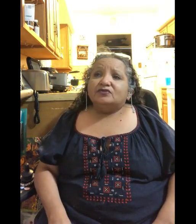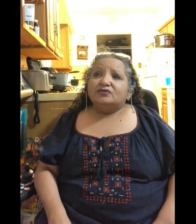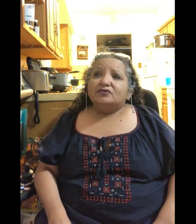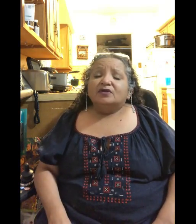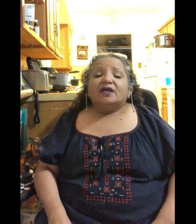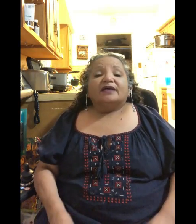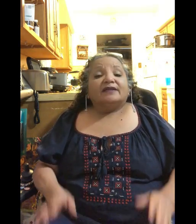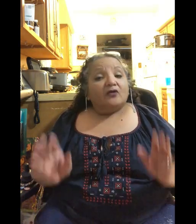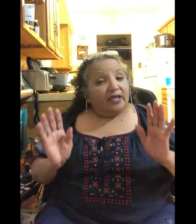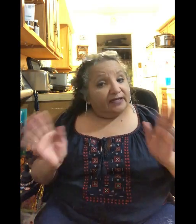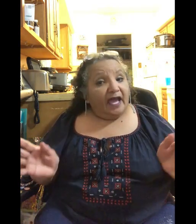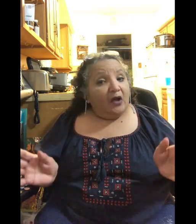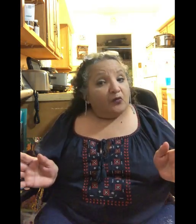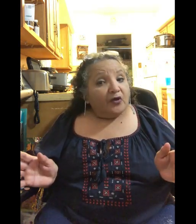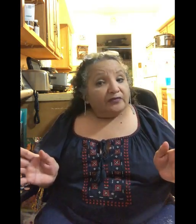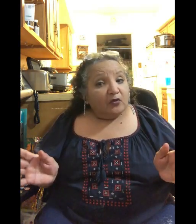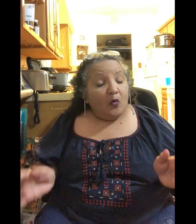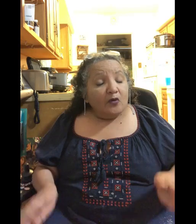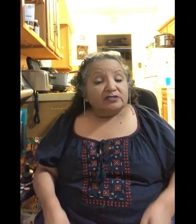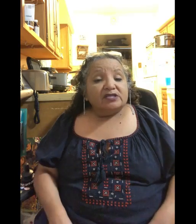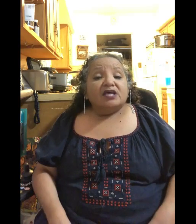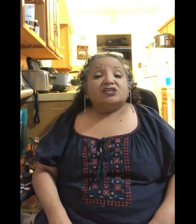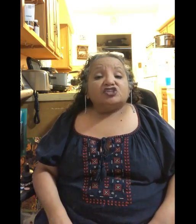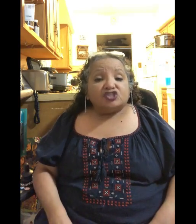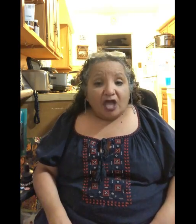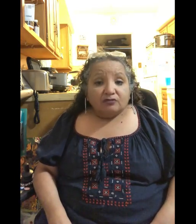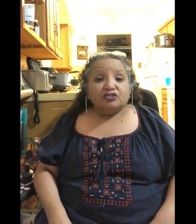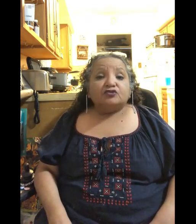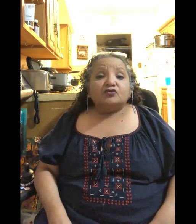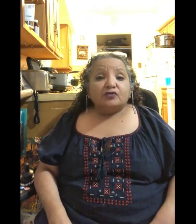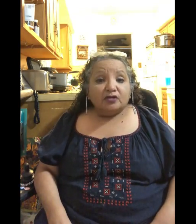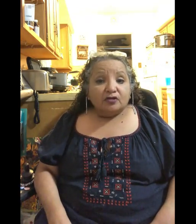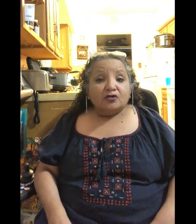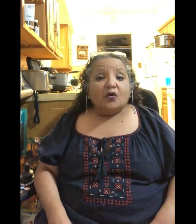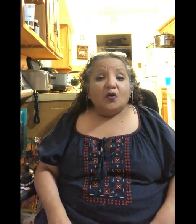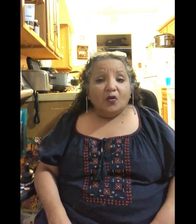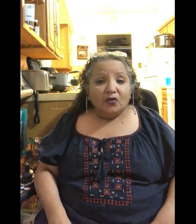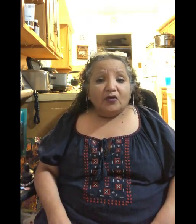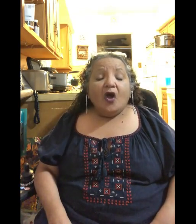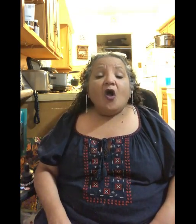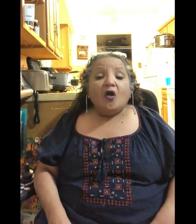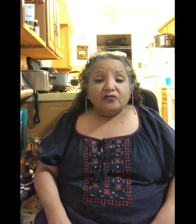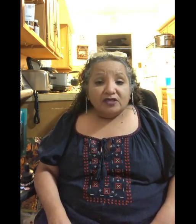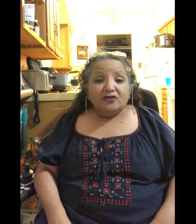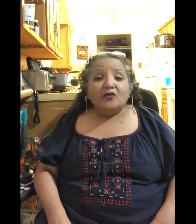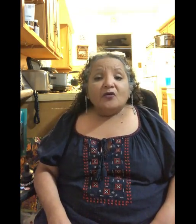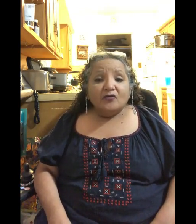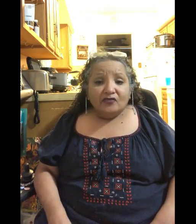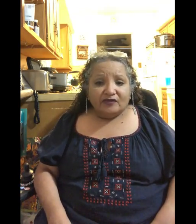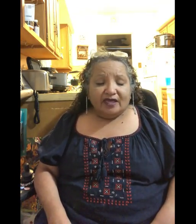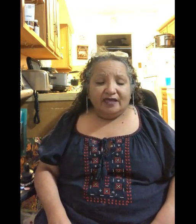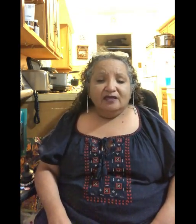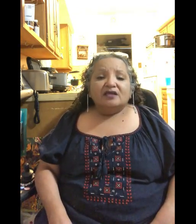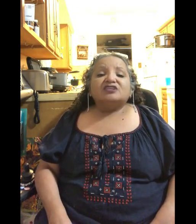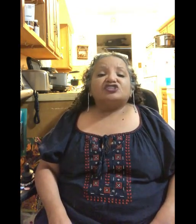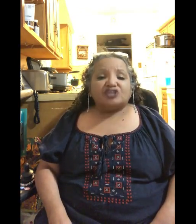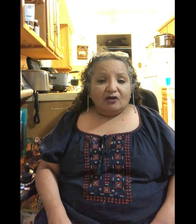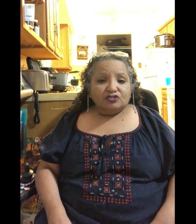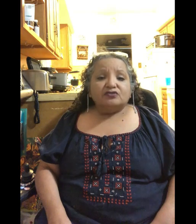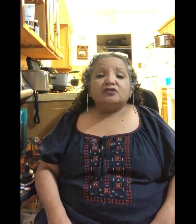you. Okay, now we're at the chorus. Shout to the Lord, all the earth. Okay? Shout to the